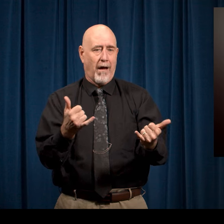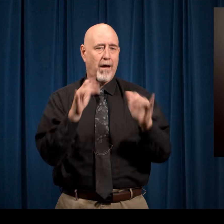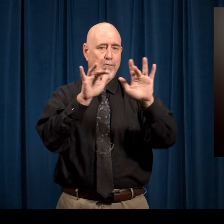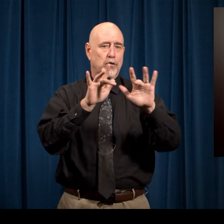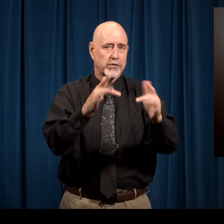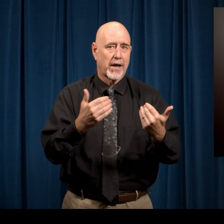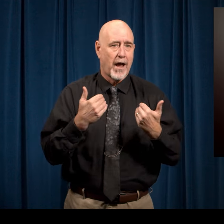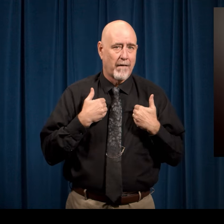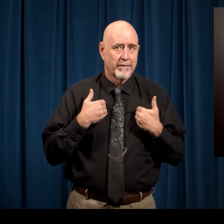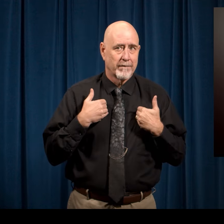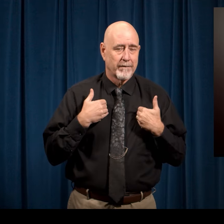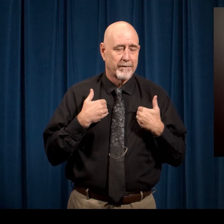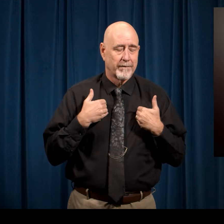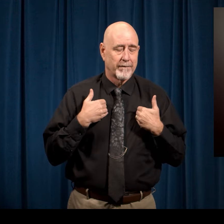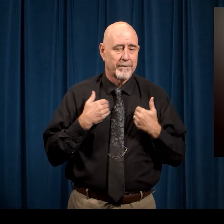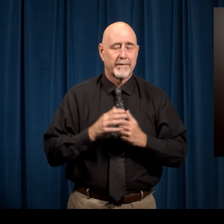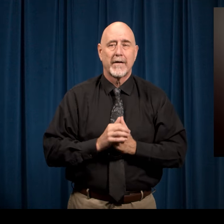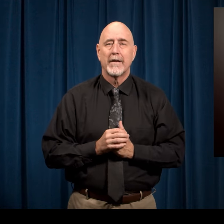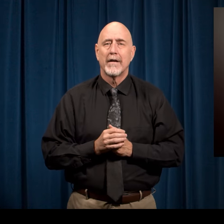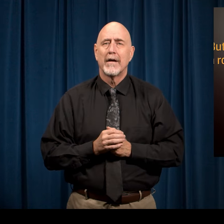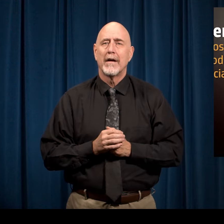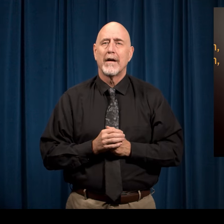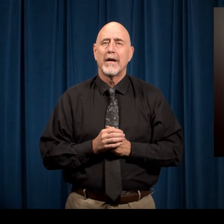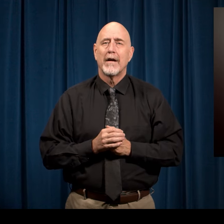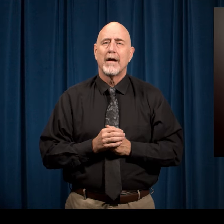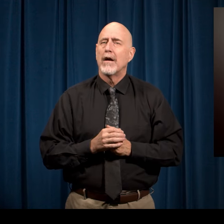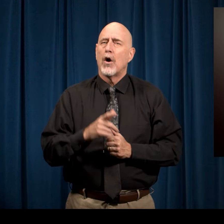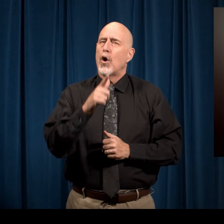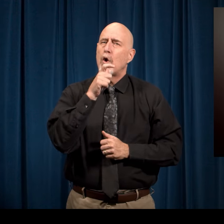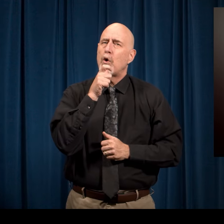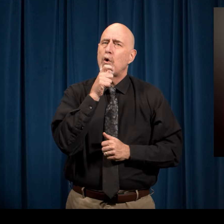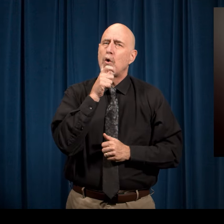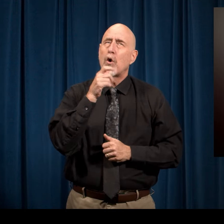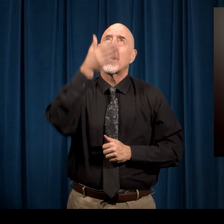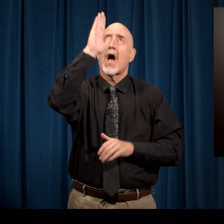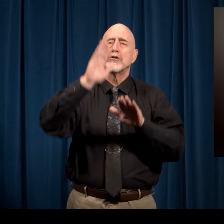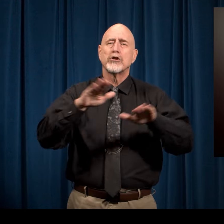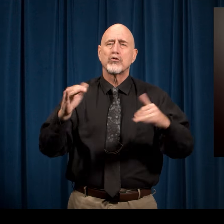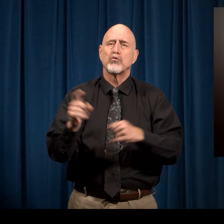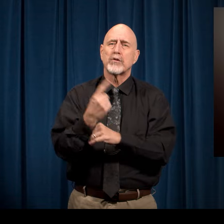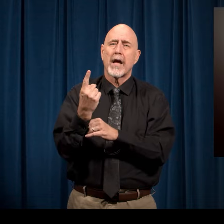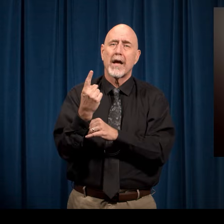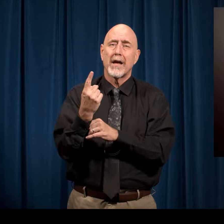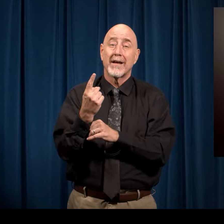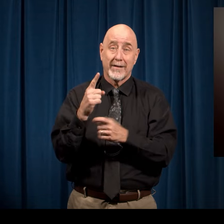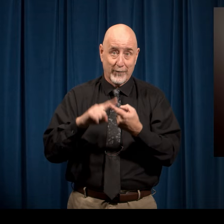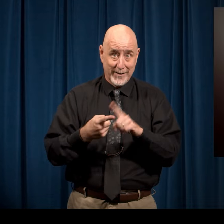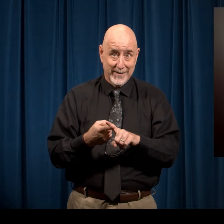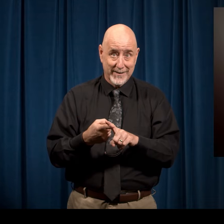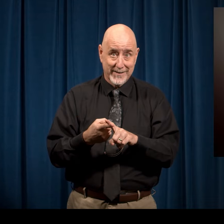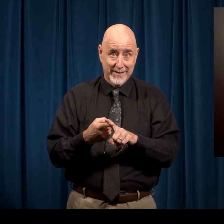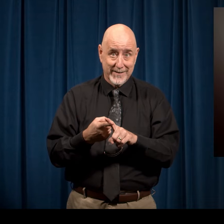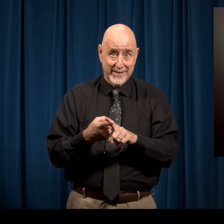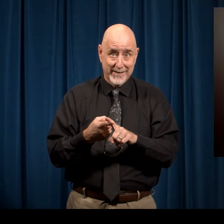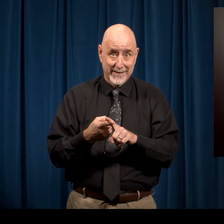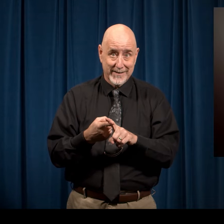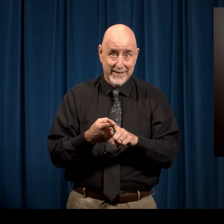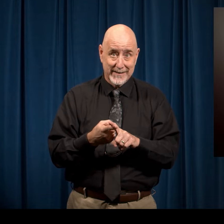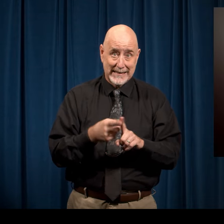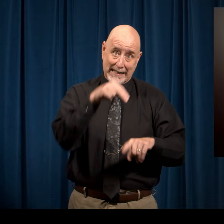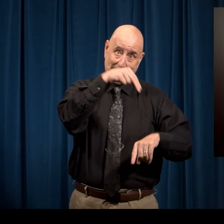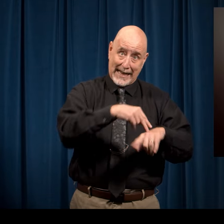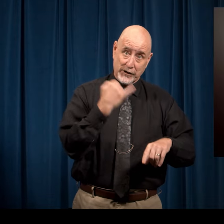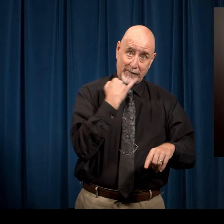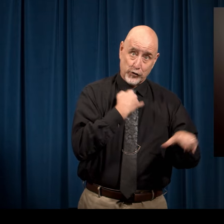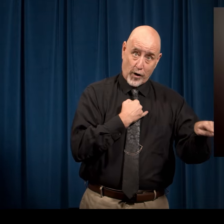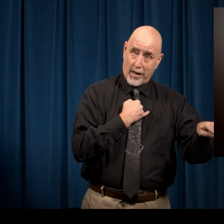but now have obtained mercy." So, who are the children of God today? Friends, it is